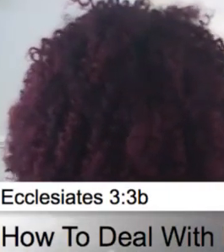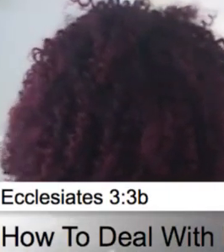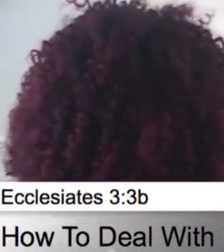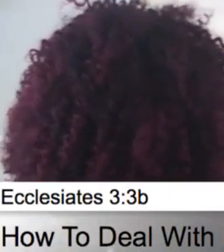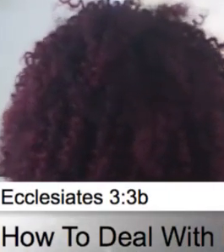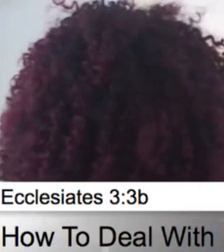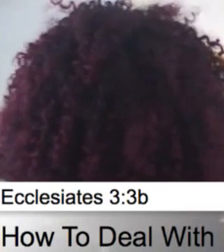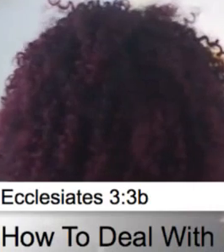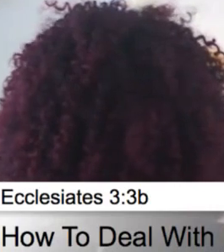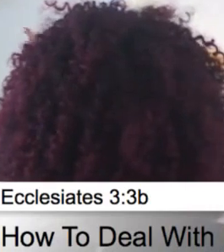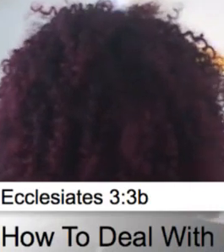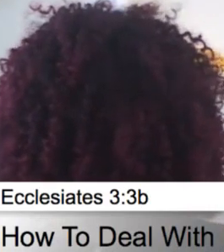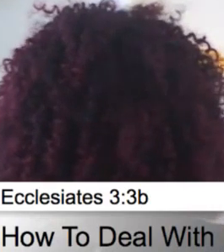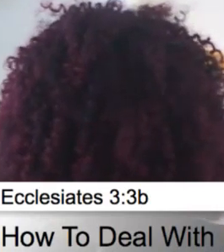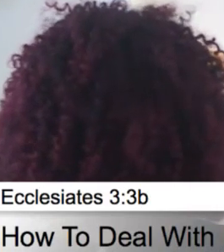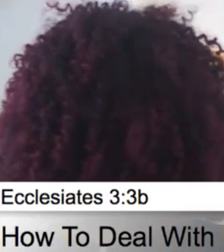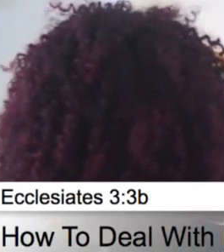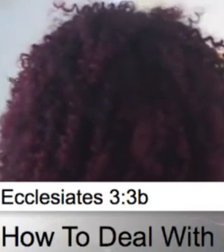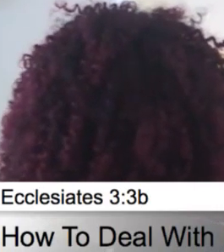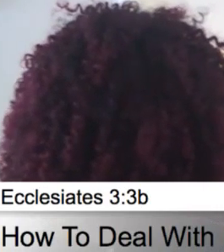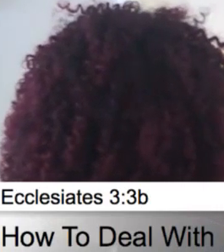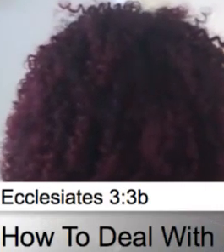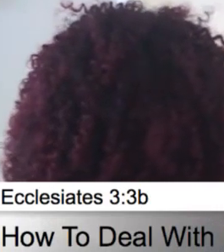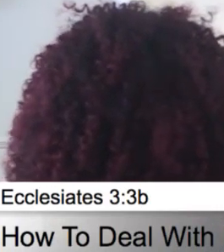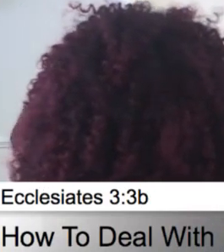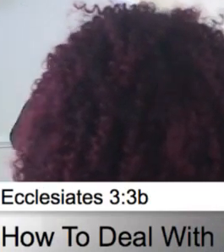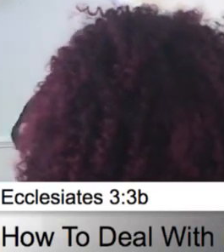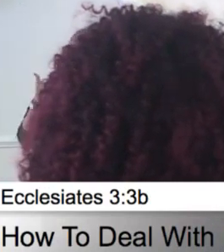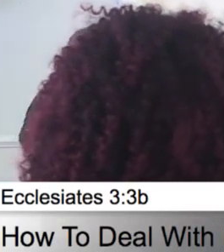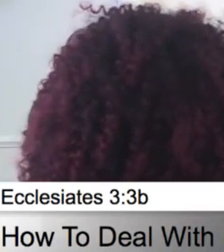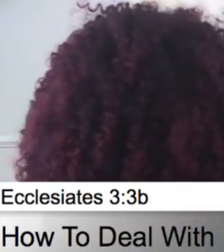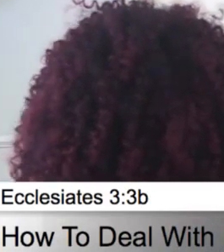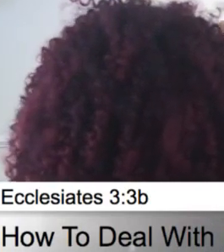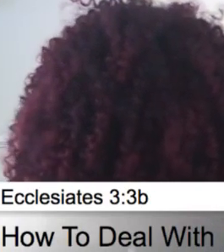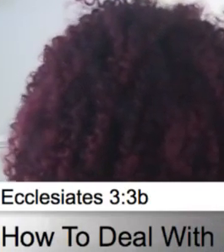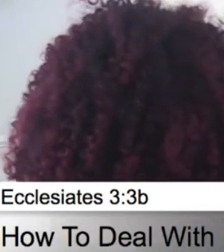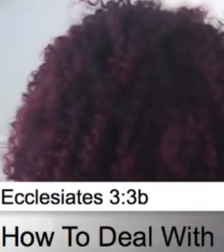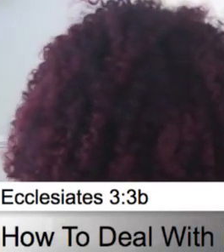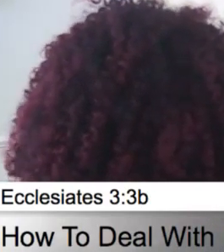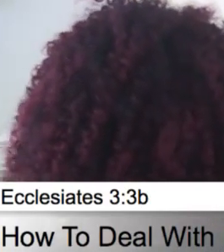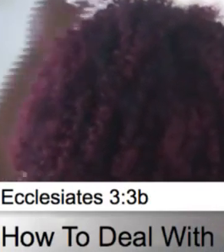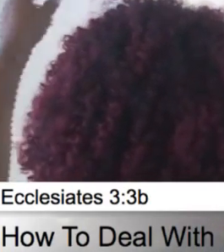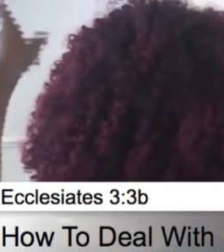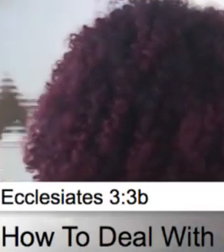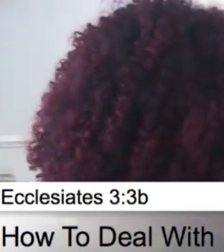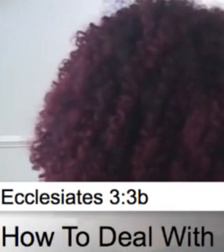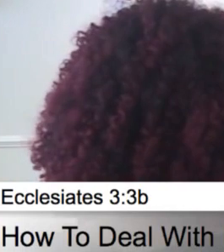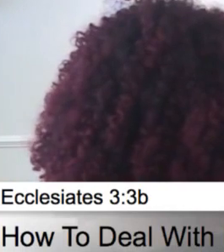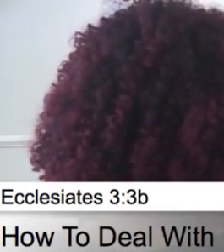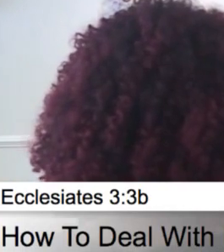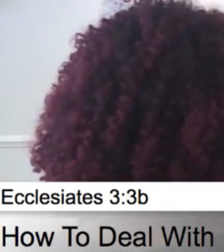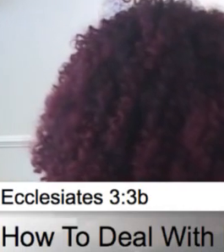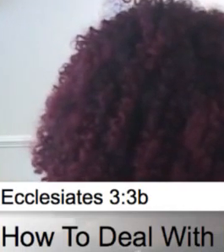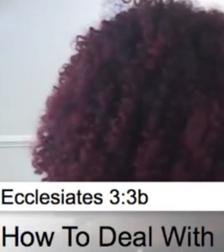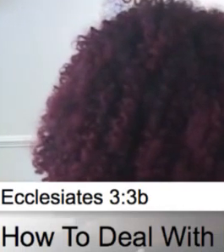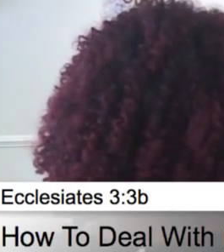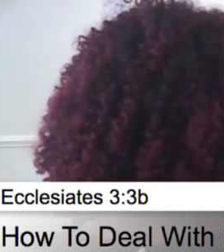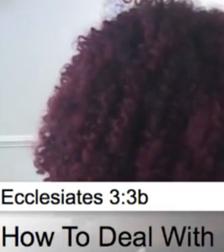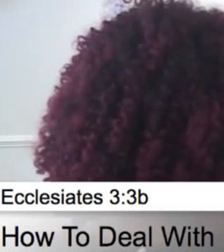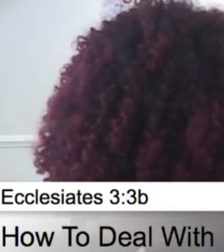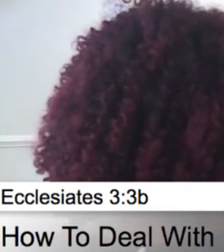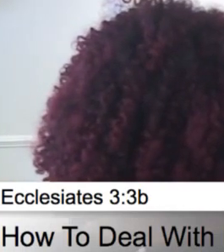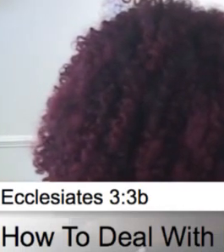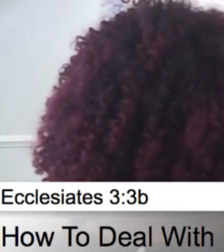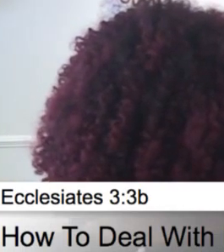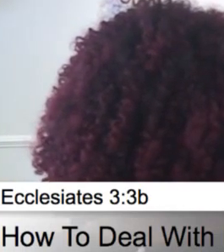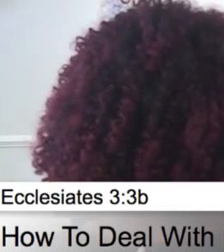to mold my life. Oh, good God Almighty. It's the drama of brokenness. So now it seems as